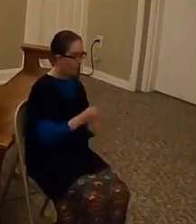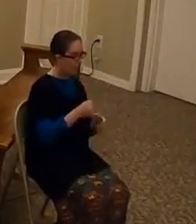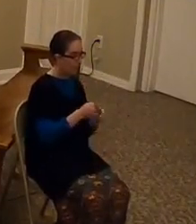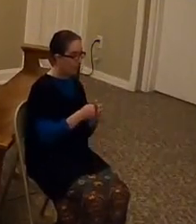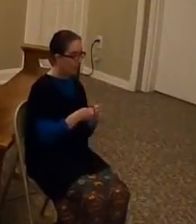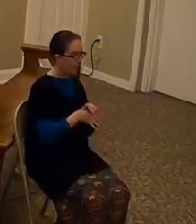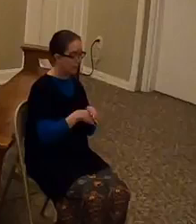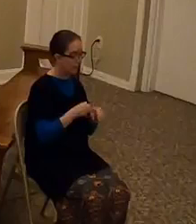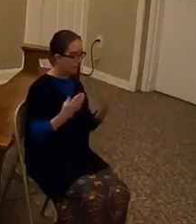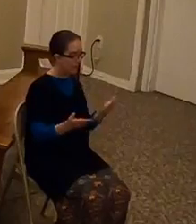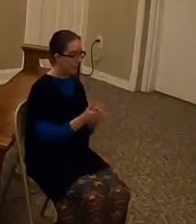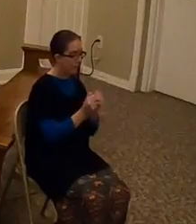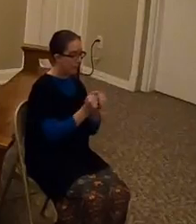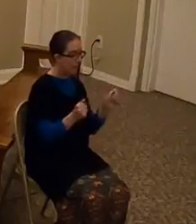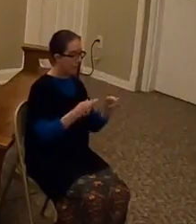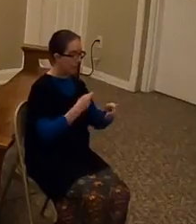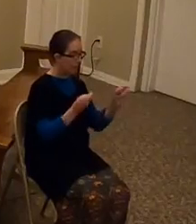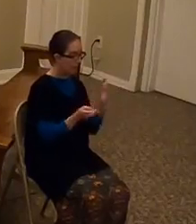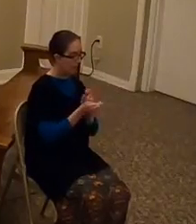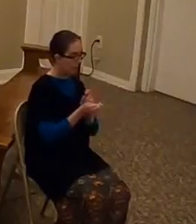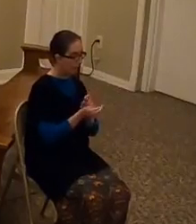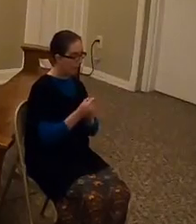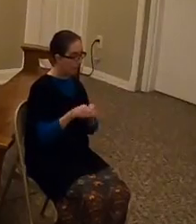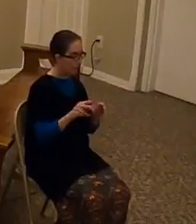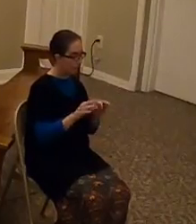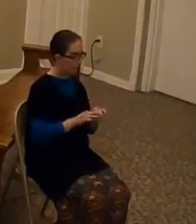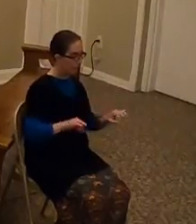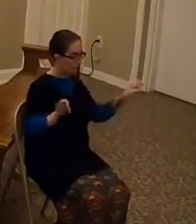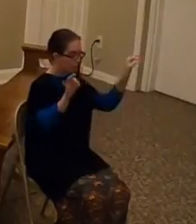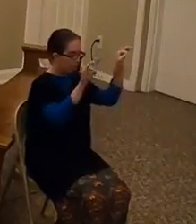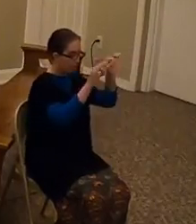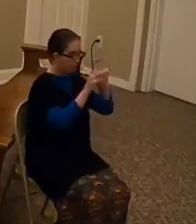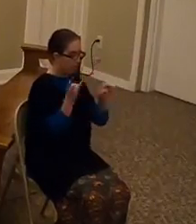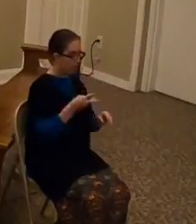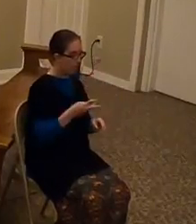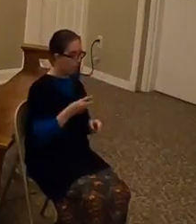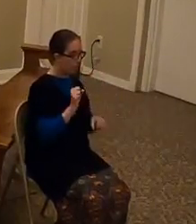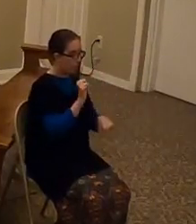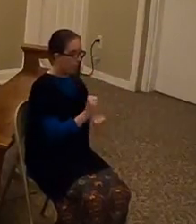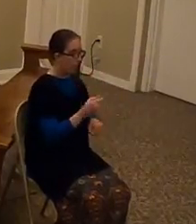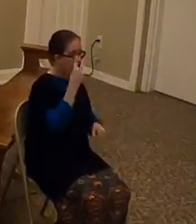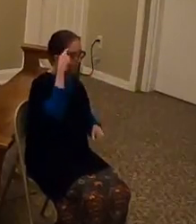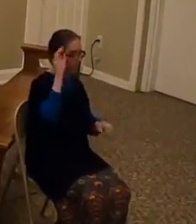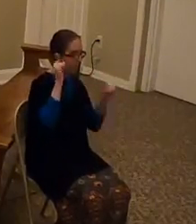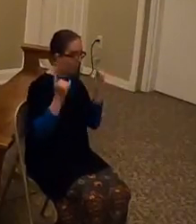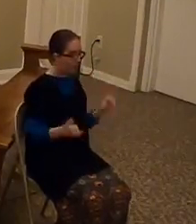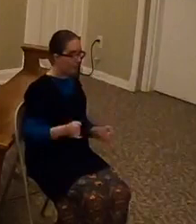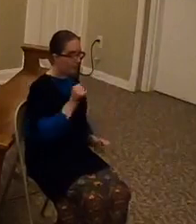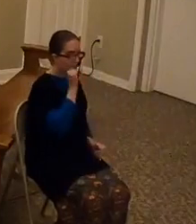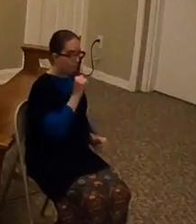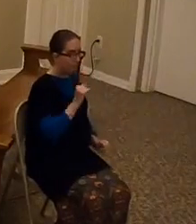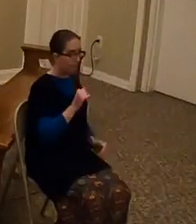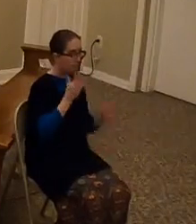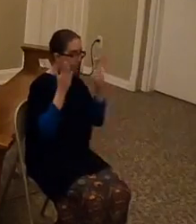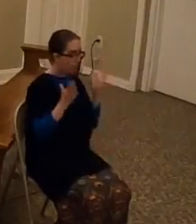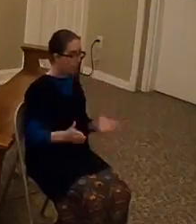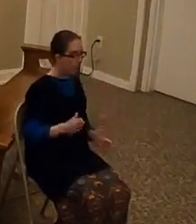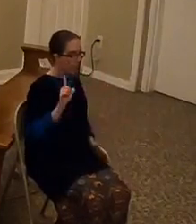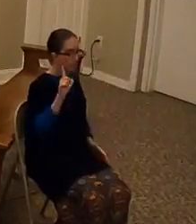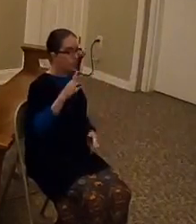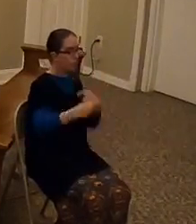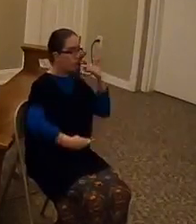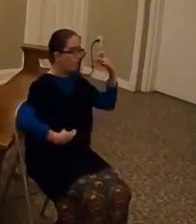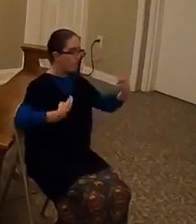of here without repentance. Amen. The key thing that we're striving for here right now is personal